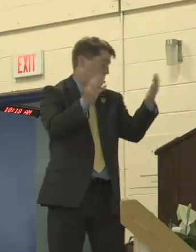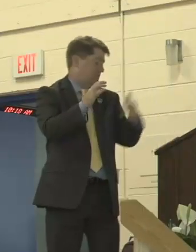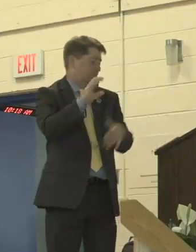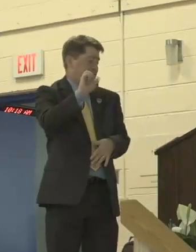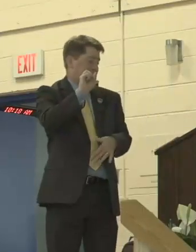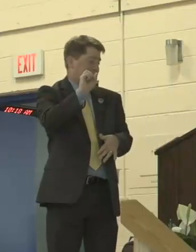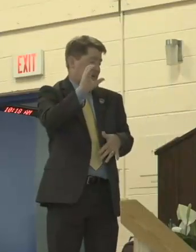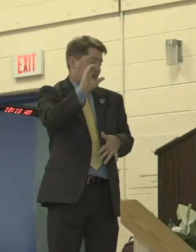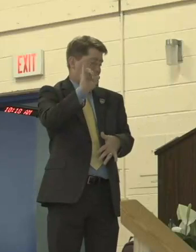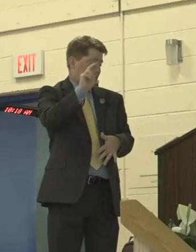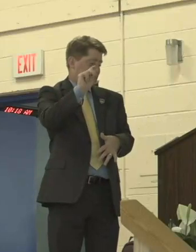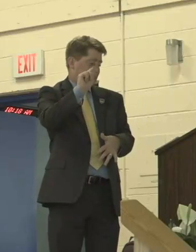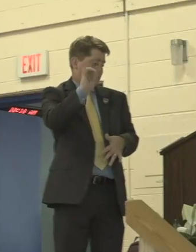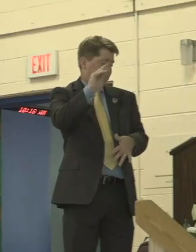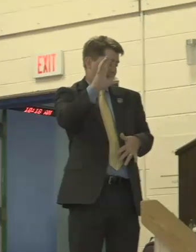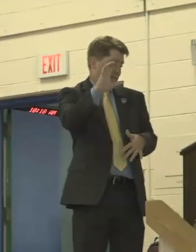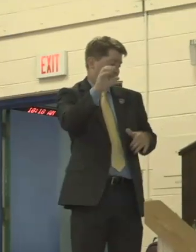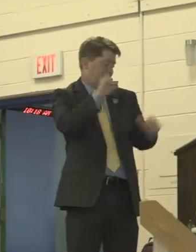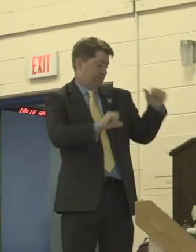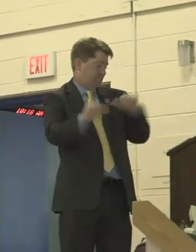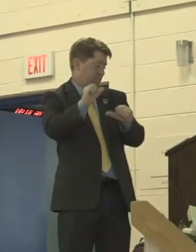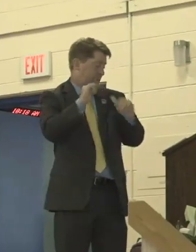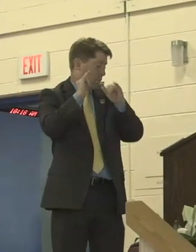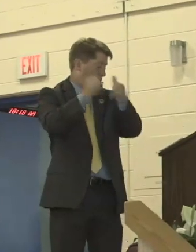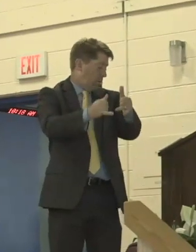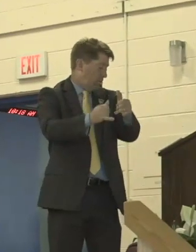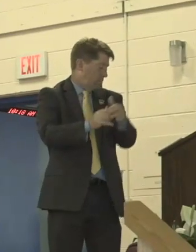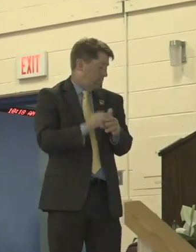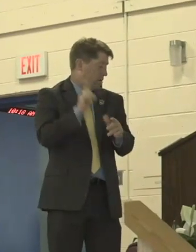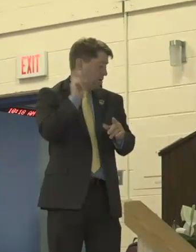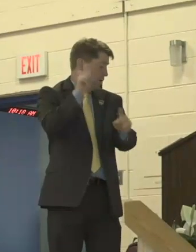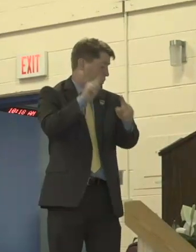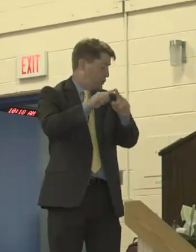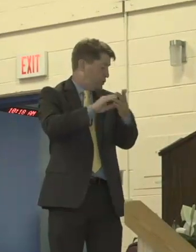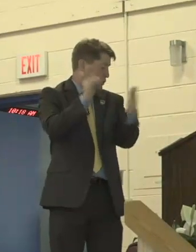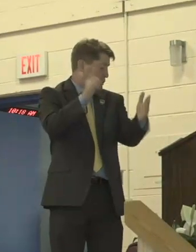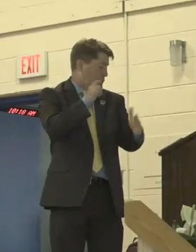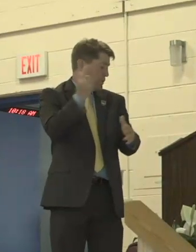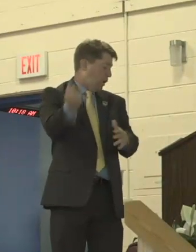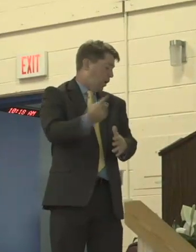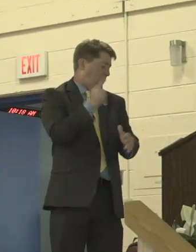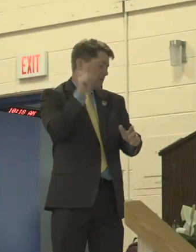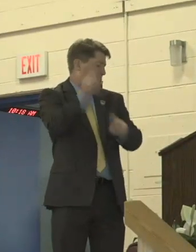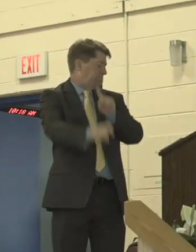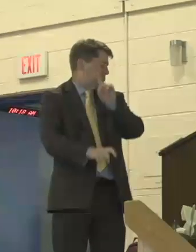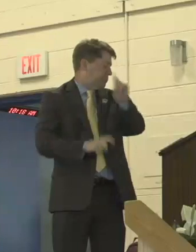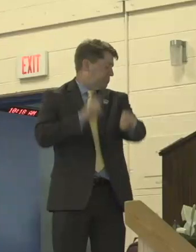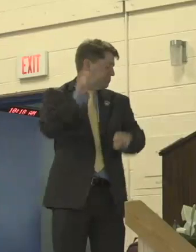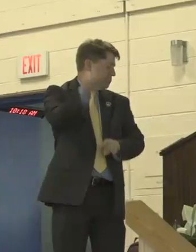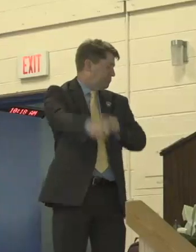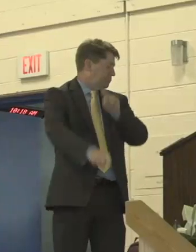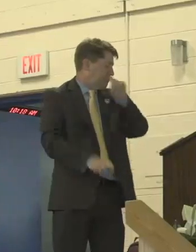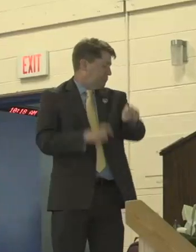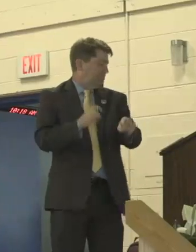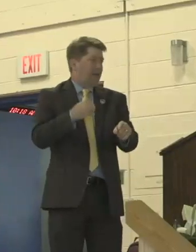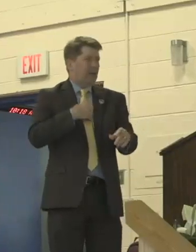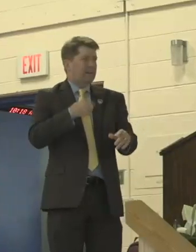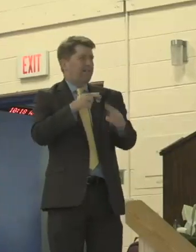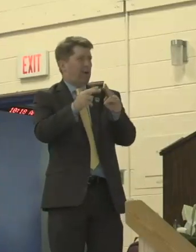All right, the next award is the Scientific Award. And this goes to a student who is